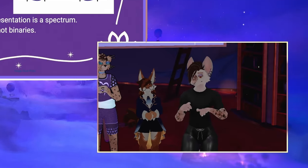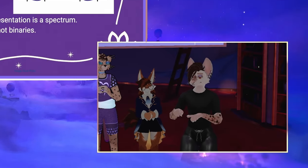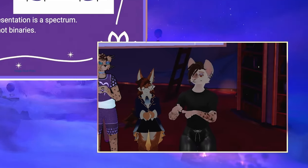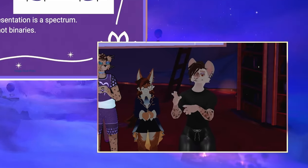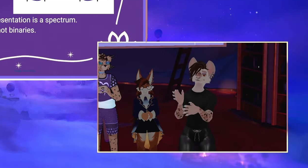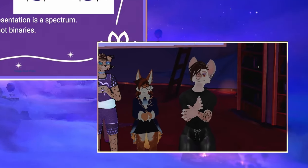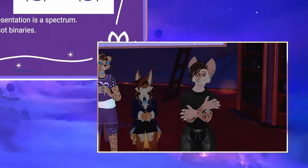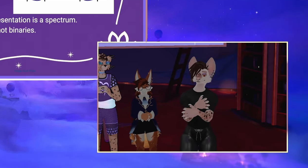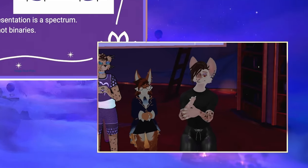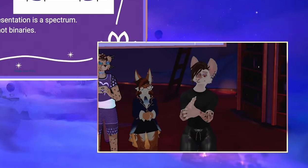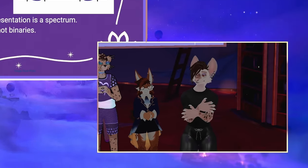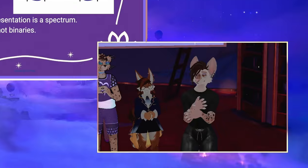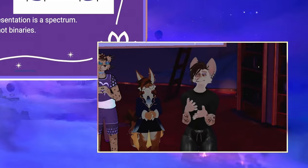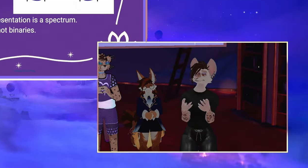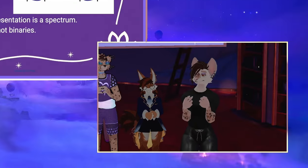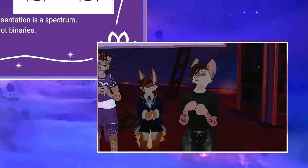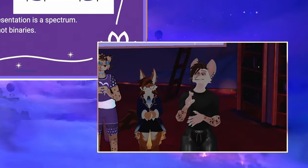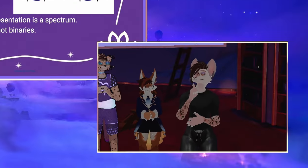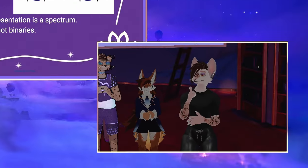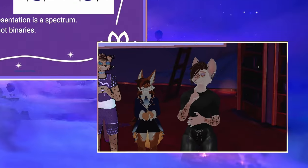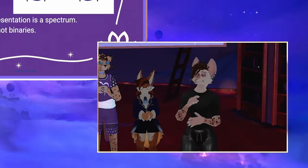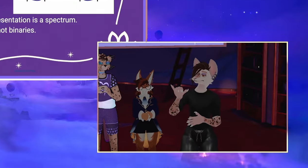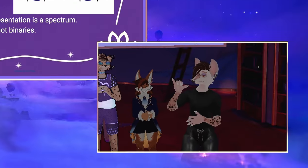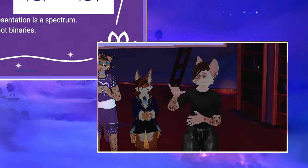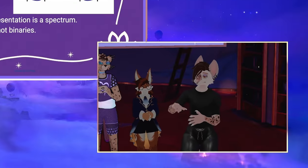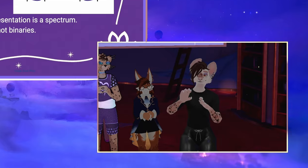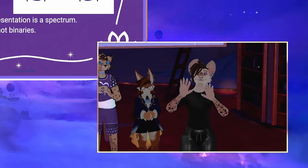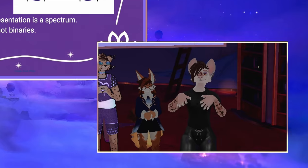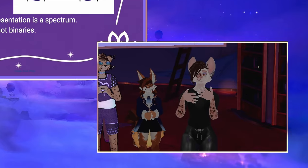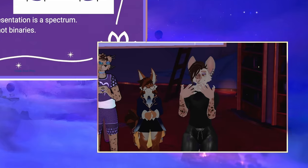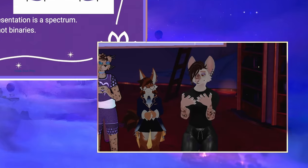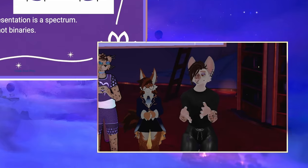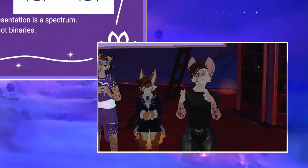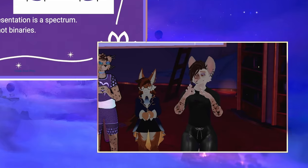wanted to make sure that is our disclaimer put out right at the front because of how important that is.